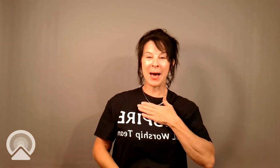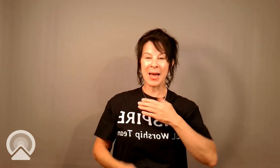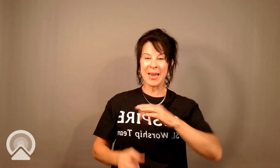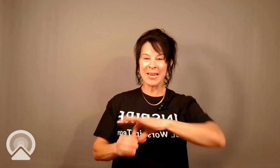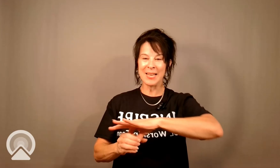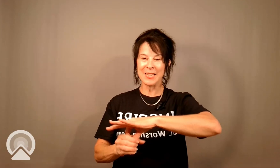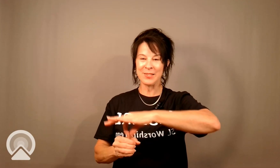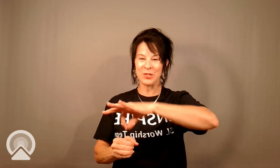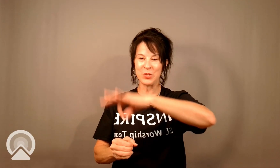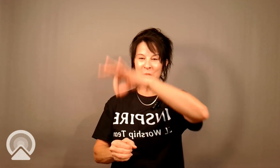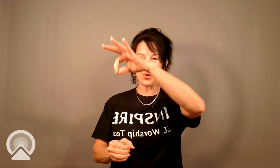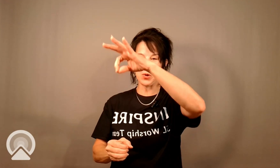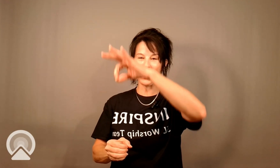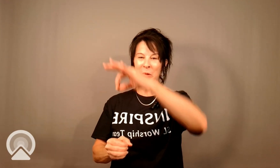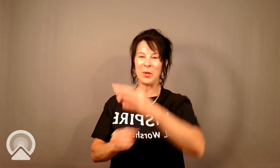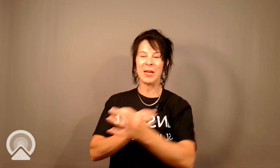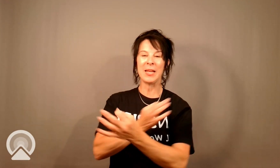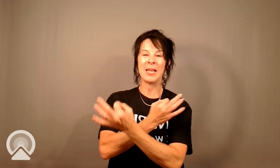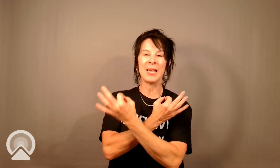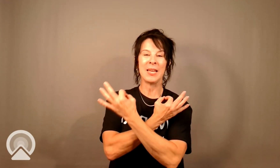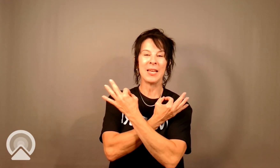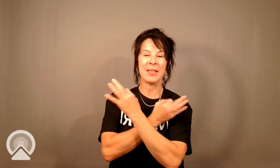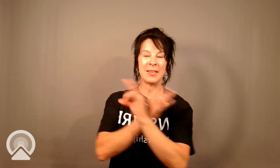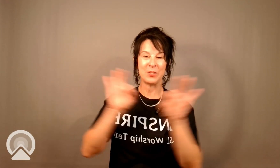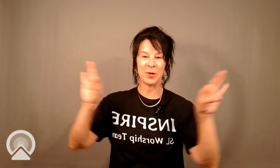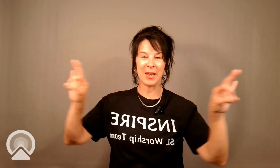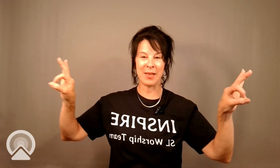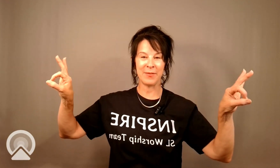My soul, these are F's,